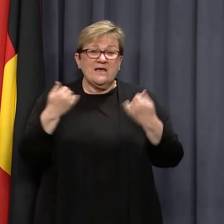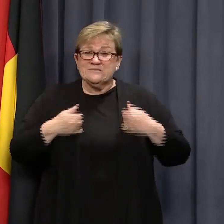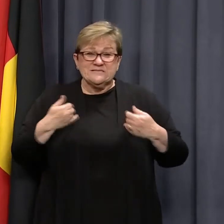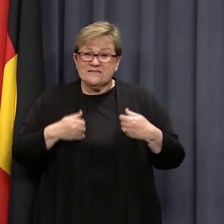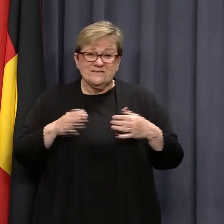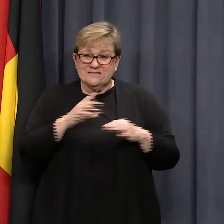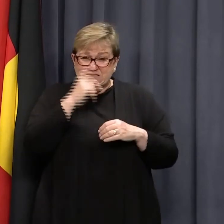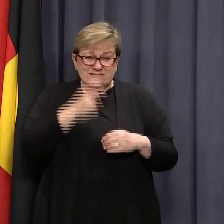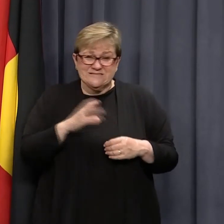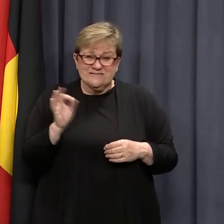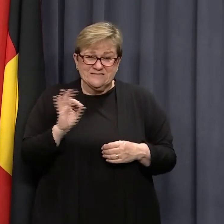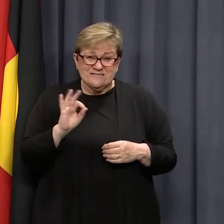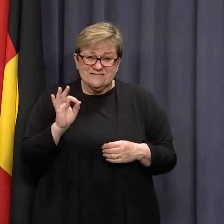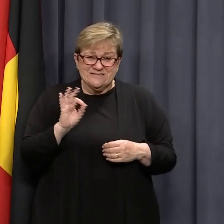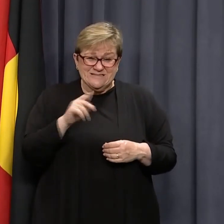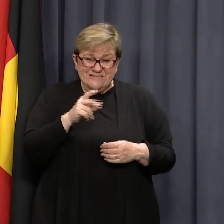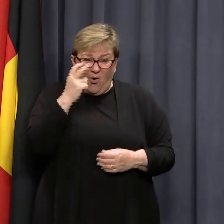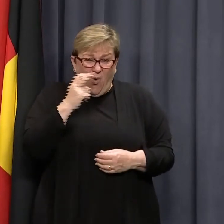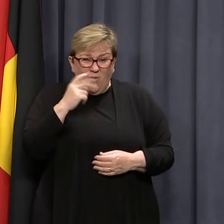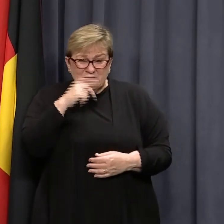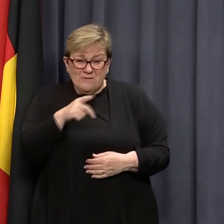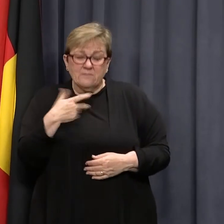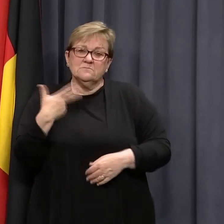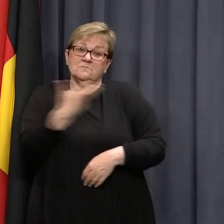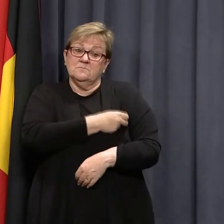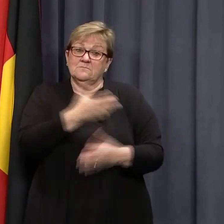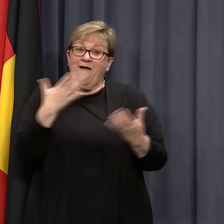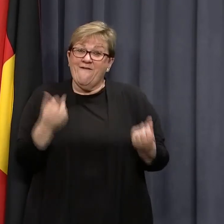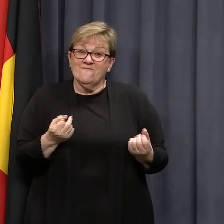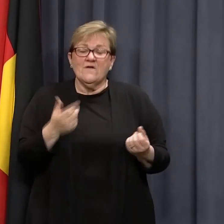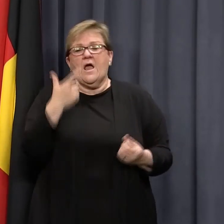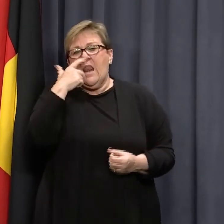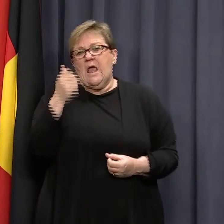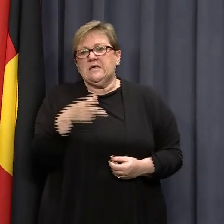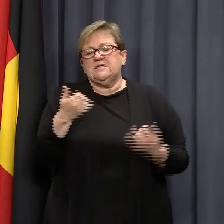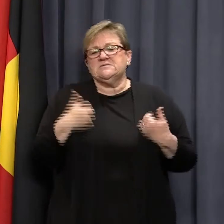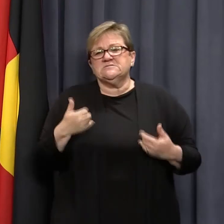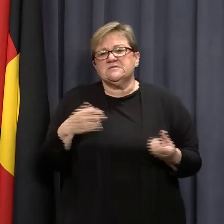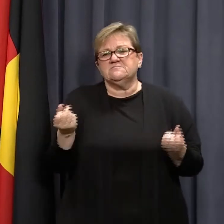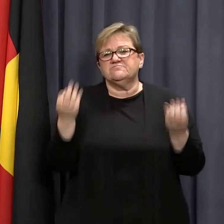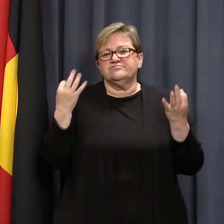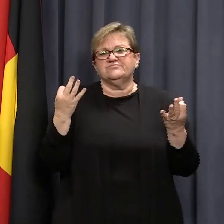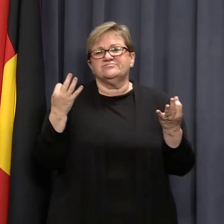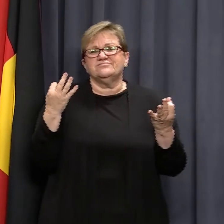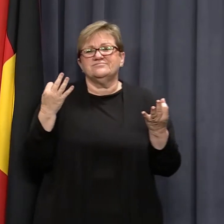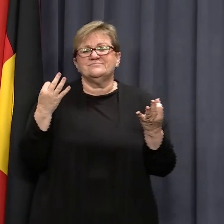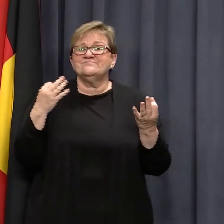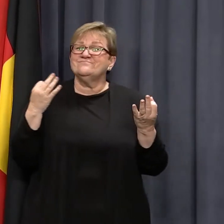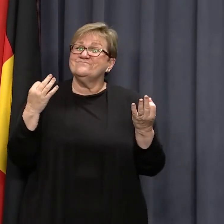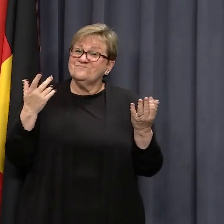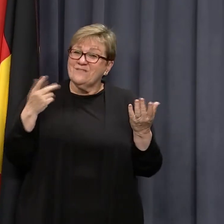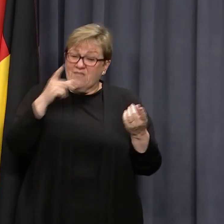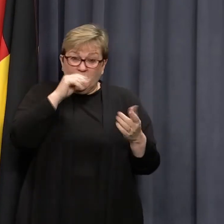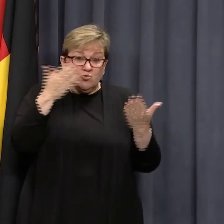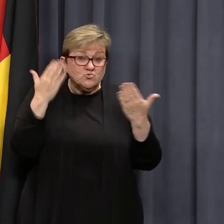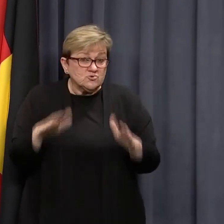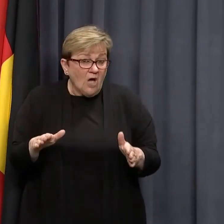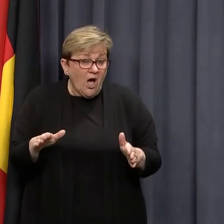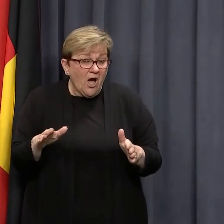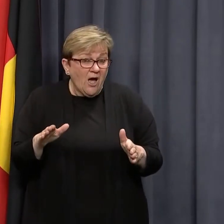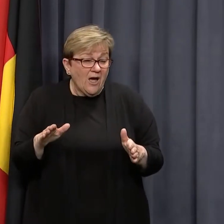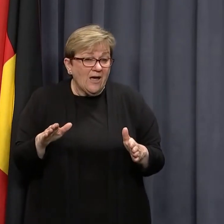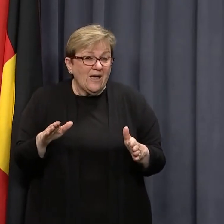seriously ill. Now that's a population which has a very high chance of getting serious disease and unfortunately a high chance of dying.